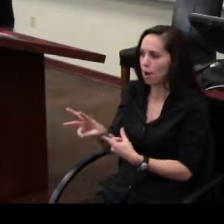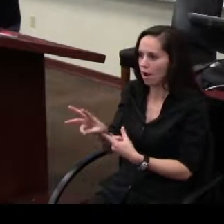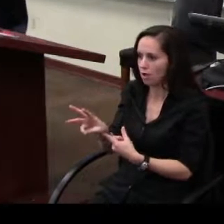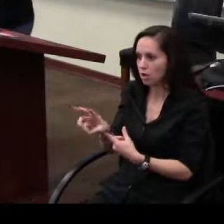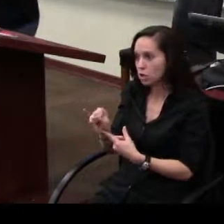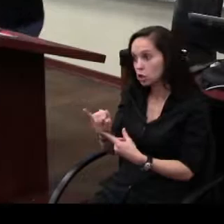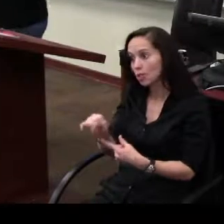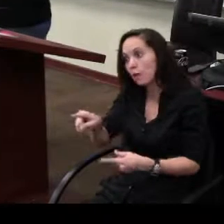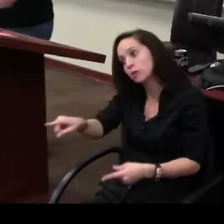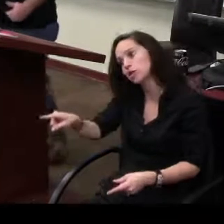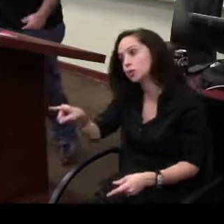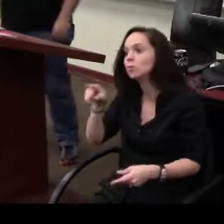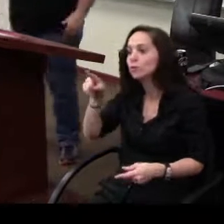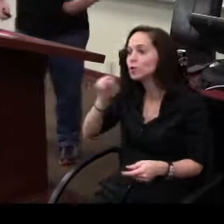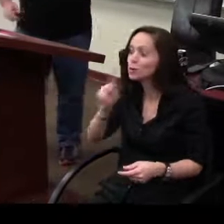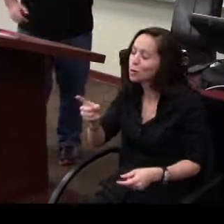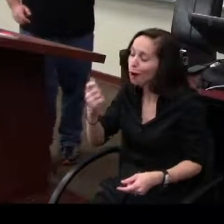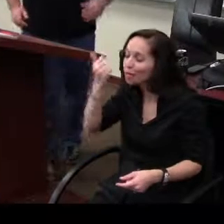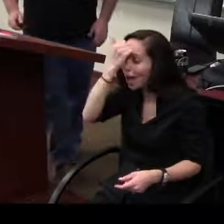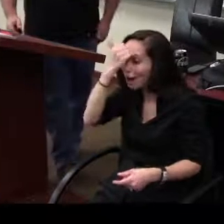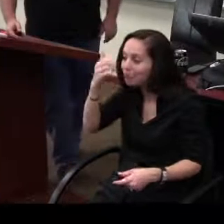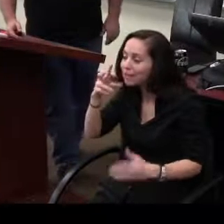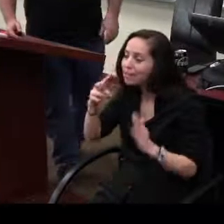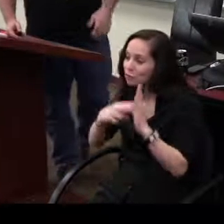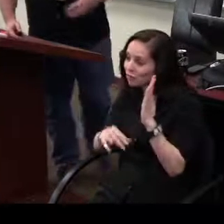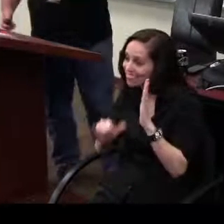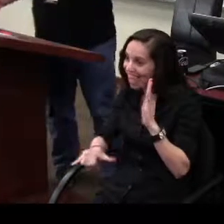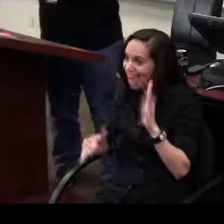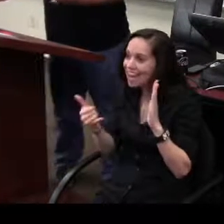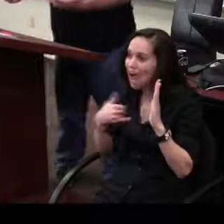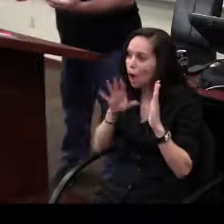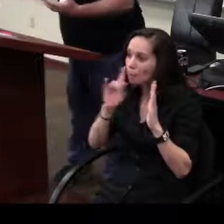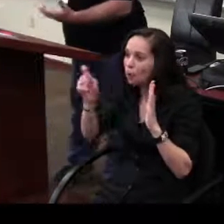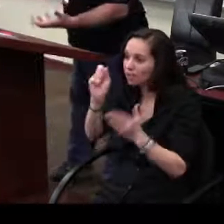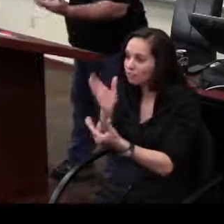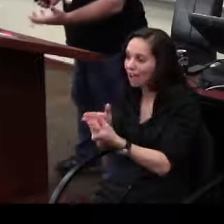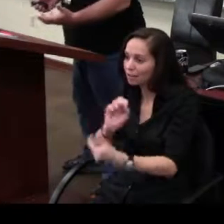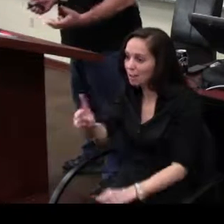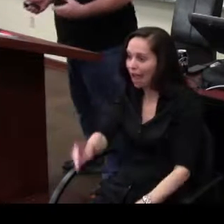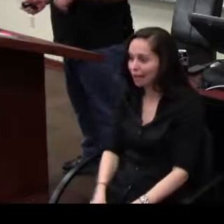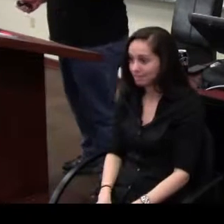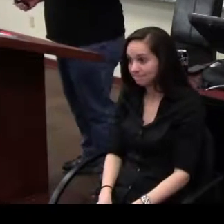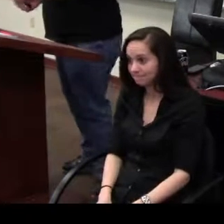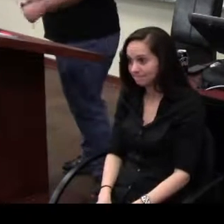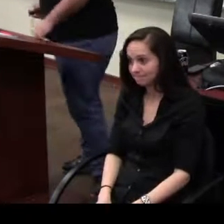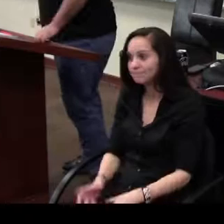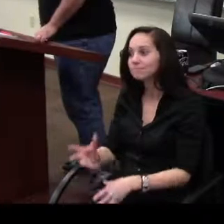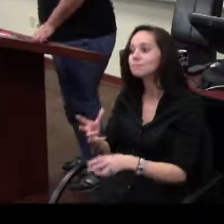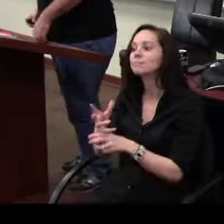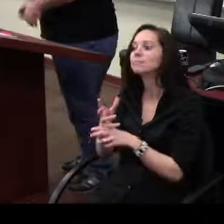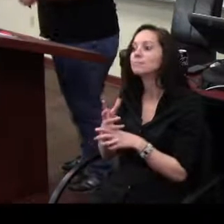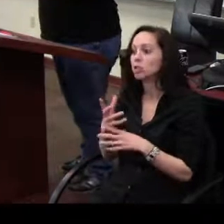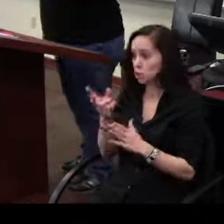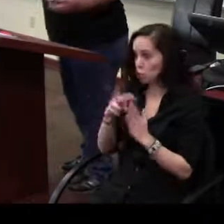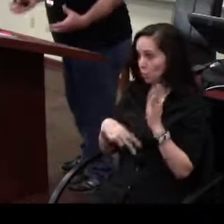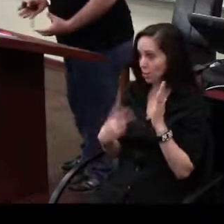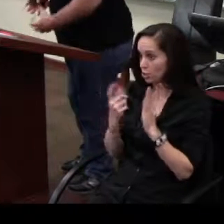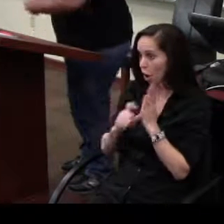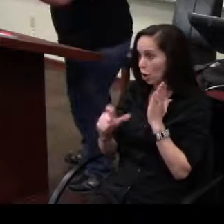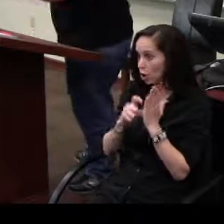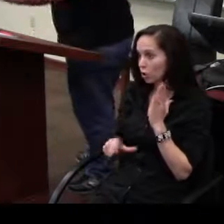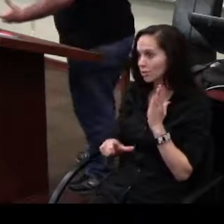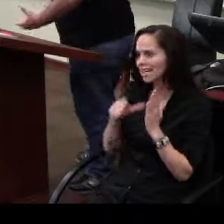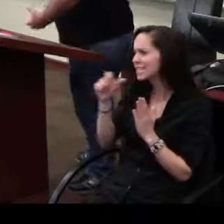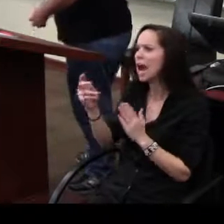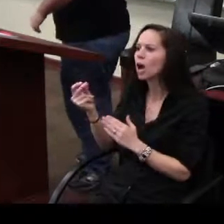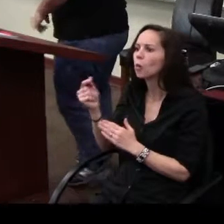this was you were dumb, now read this, and we will give you your files back. And they will. you get the decryption key for reading these two articles. And it's not